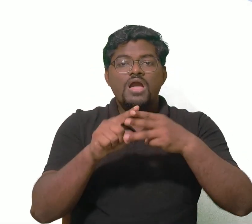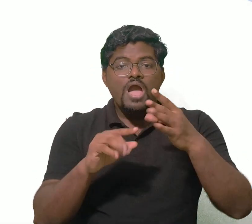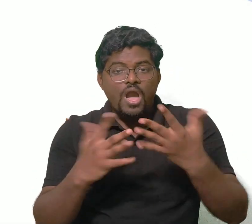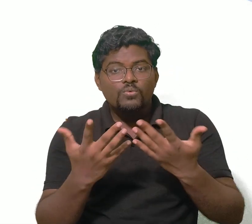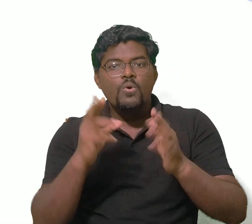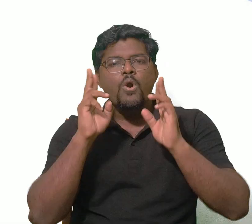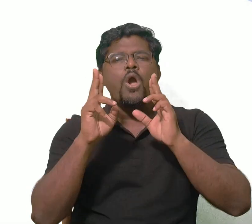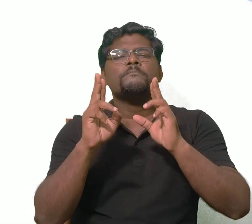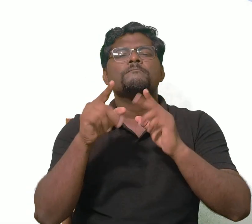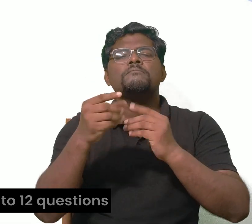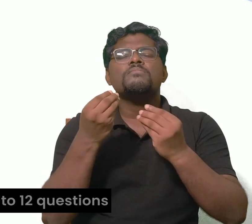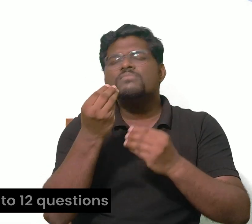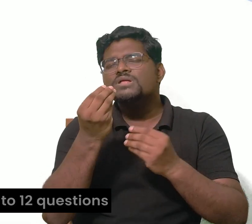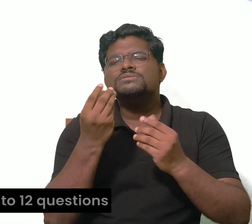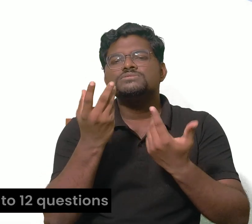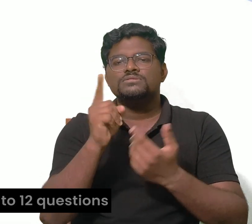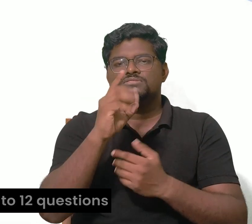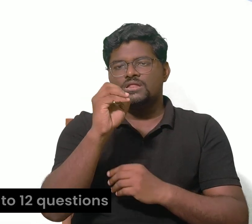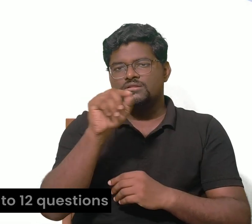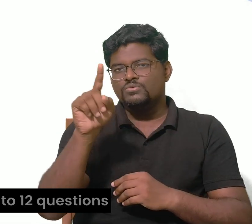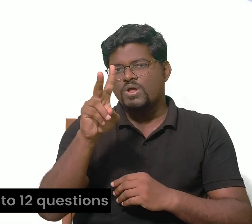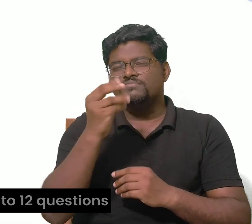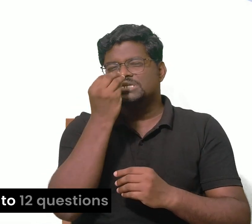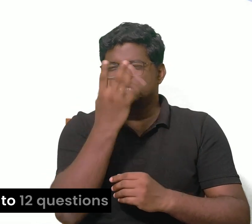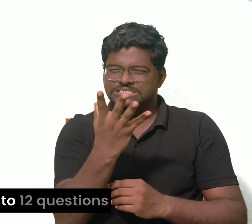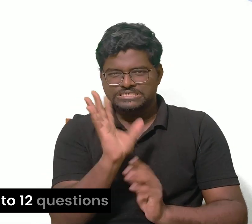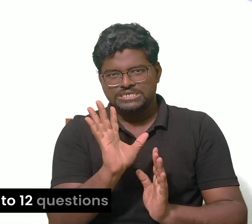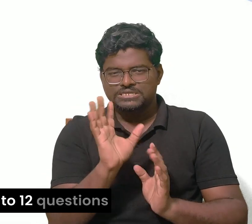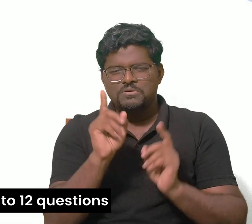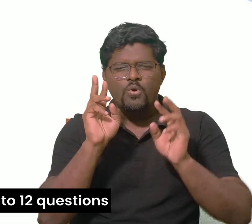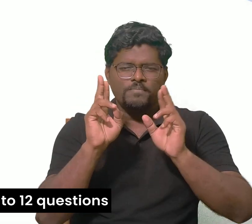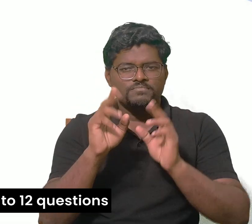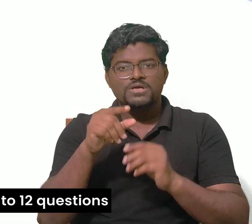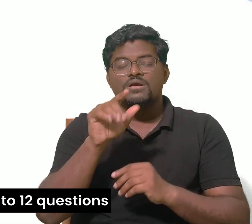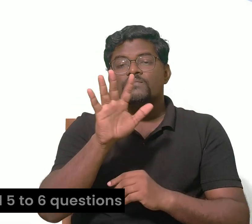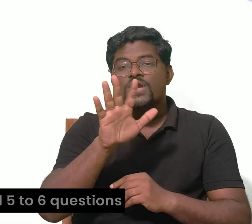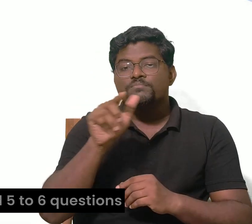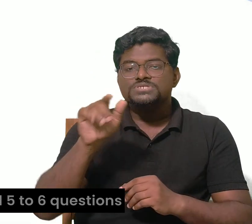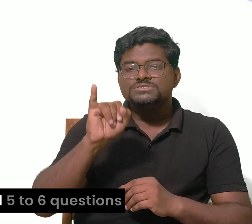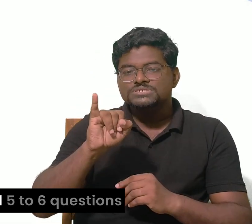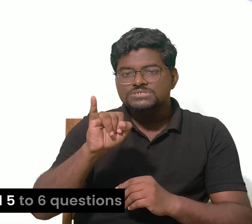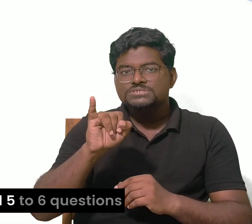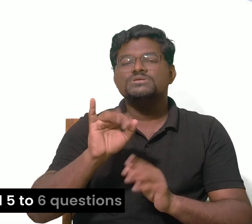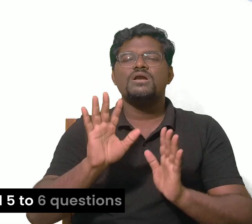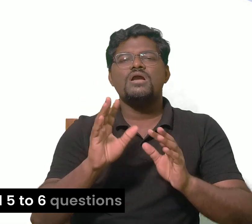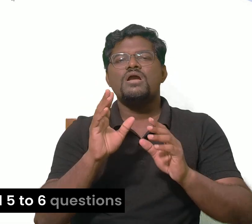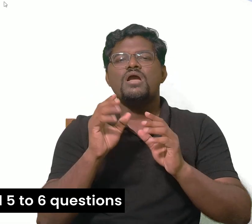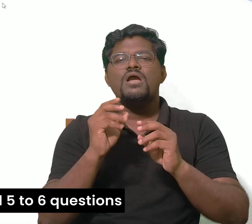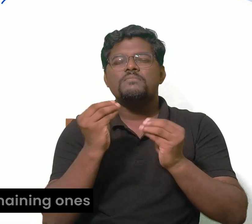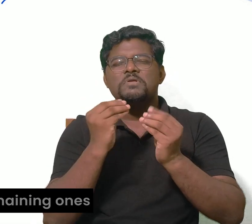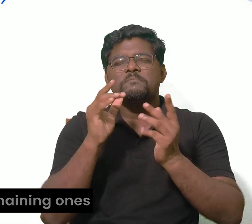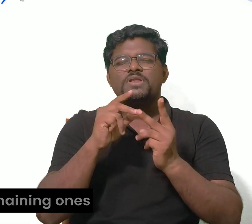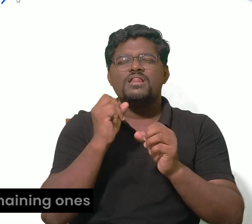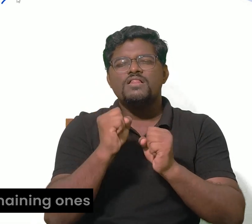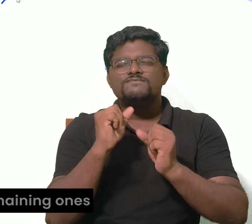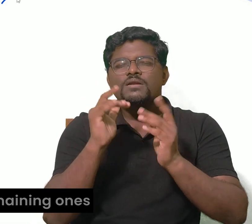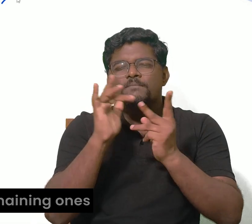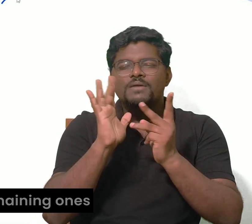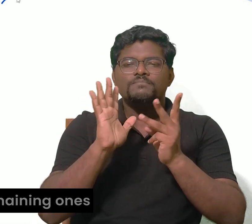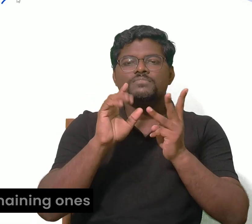like this only. Easy question 10 to 12 questions, easy question, moderate question 5 and 6, and remaining question only they will